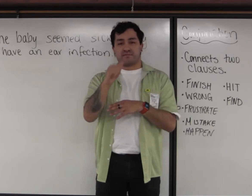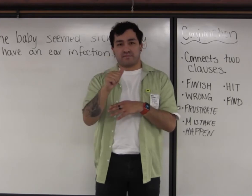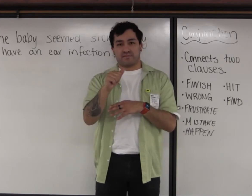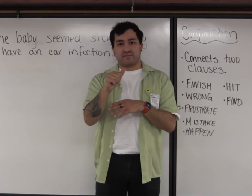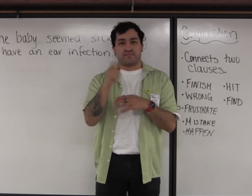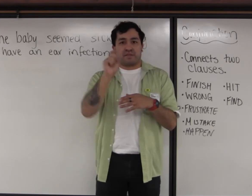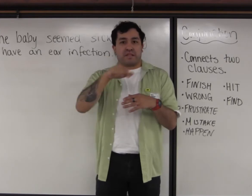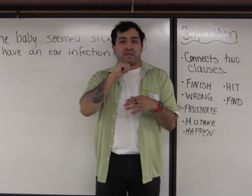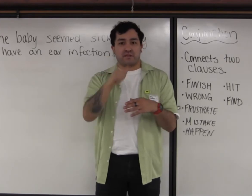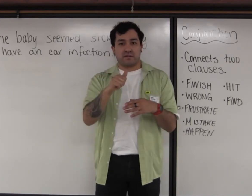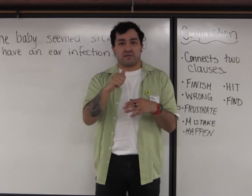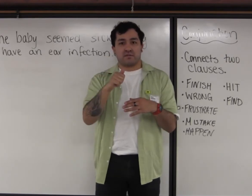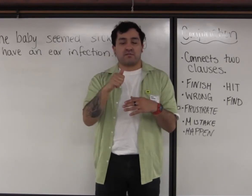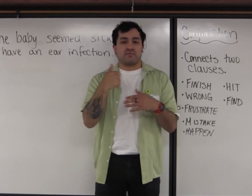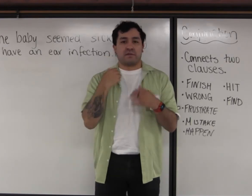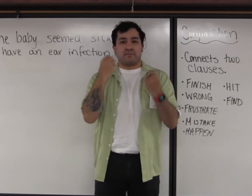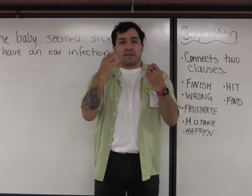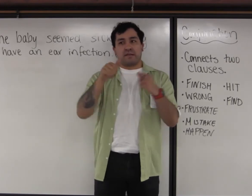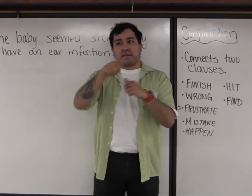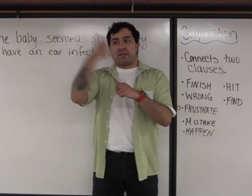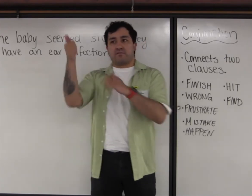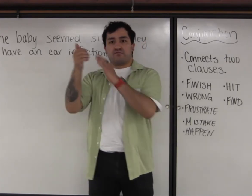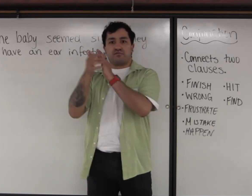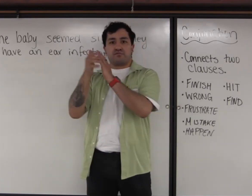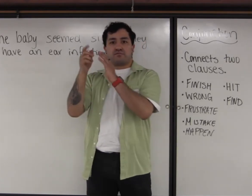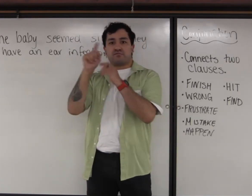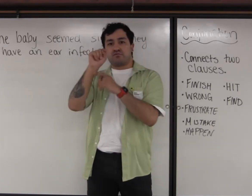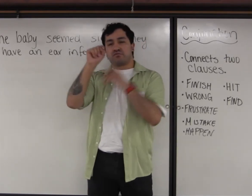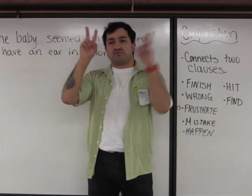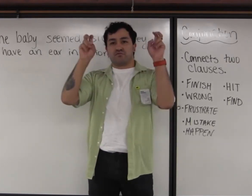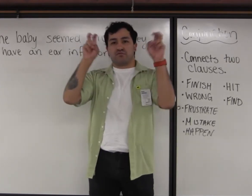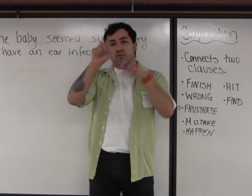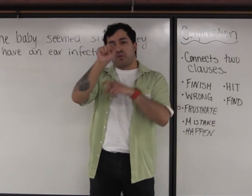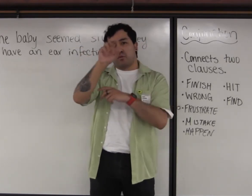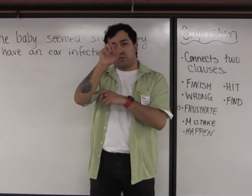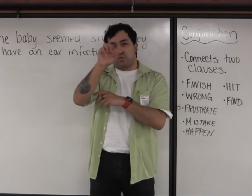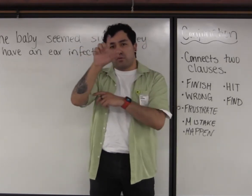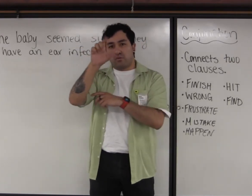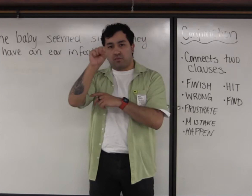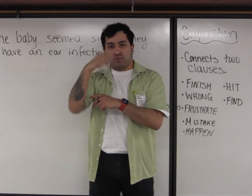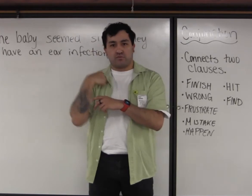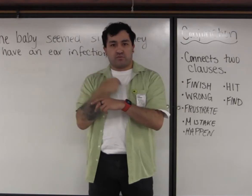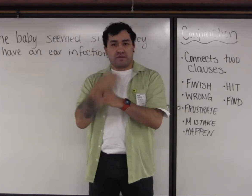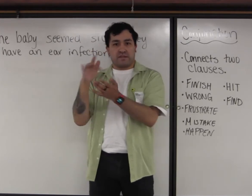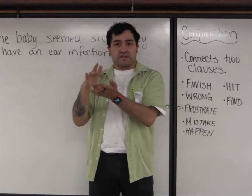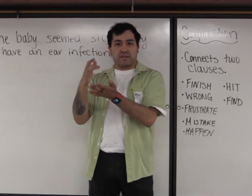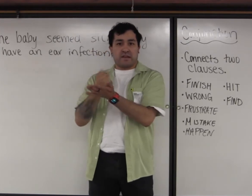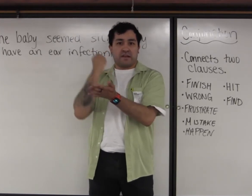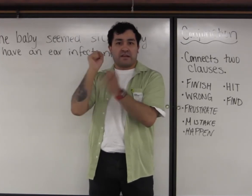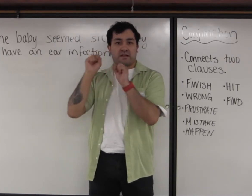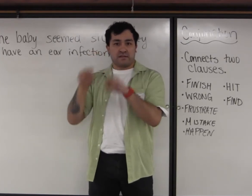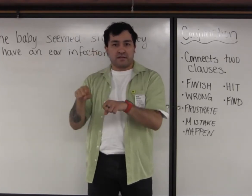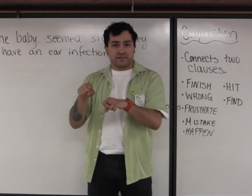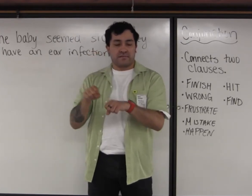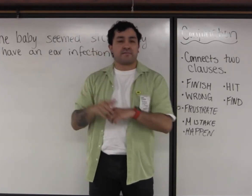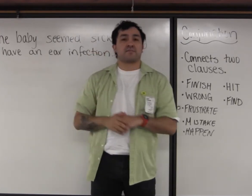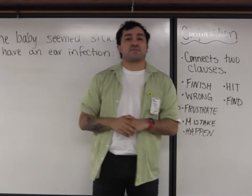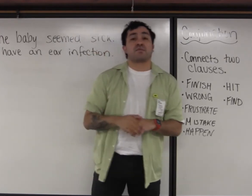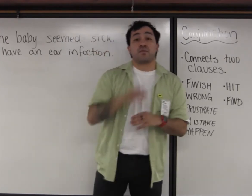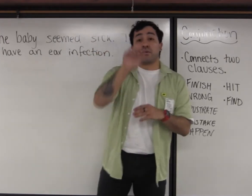There are so many other things that we can do, so there's no need for and when there are quote unquote better ways or more ASL ways